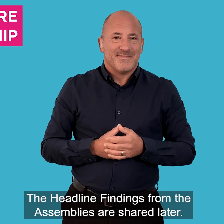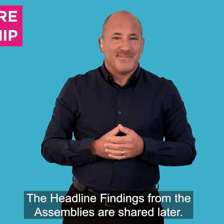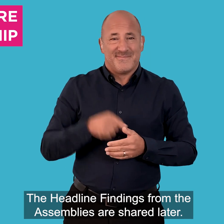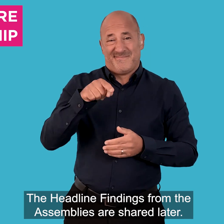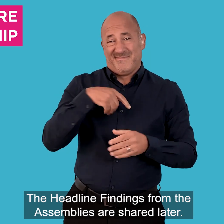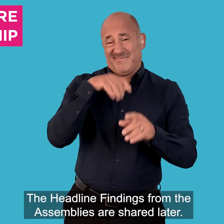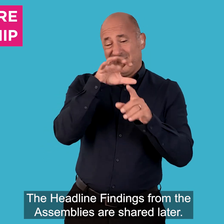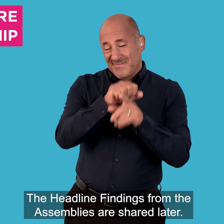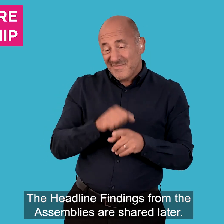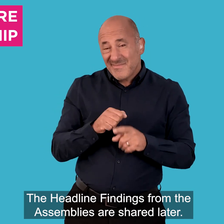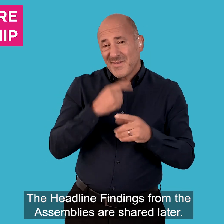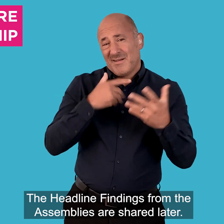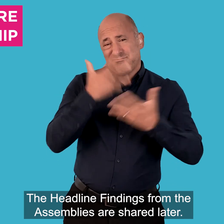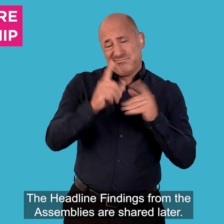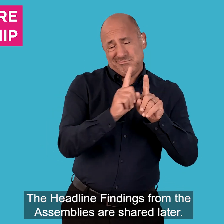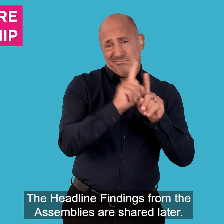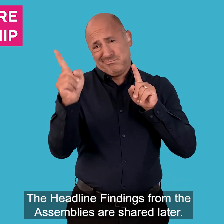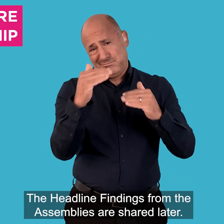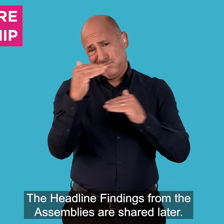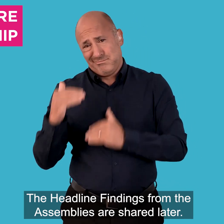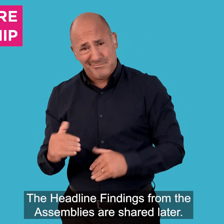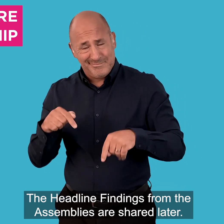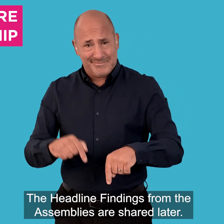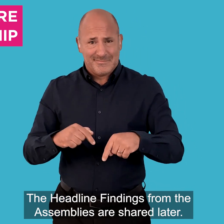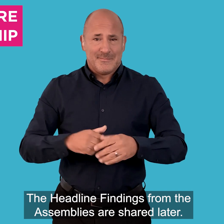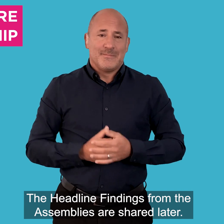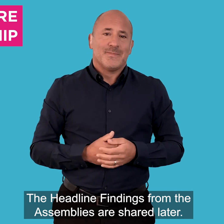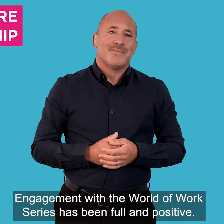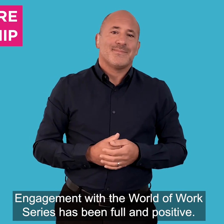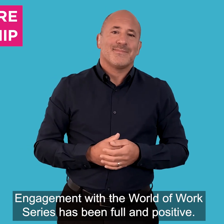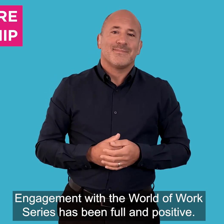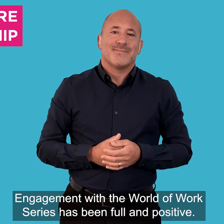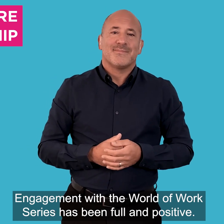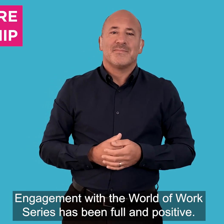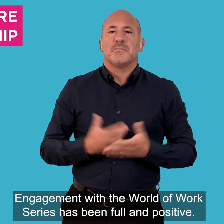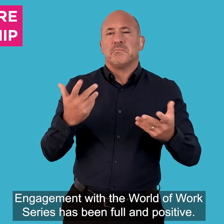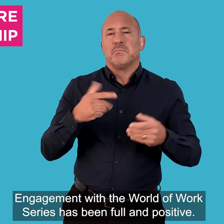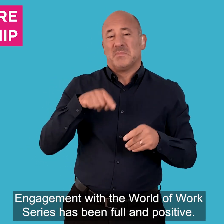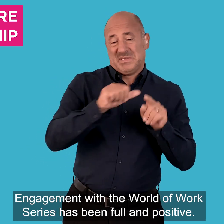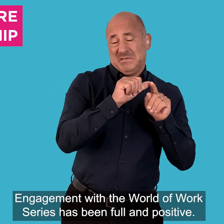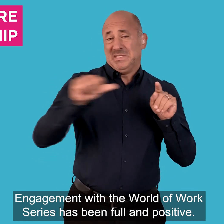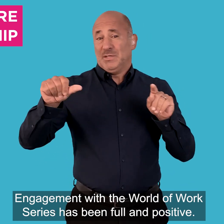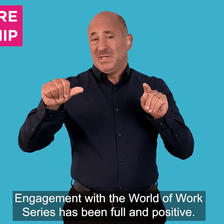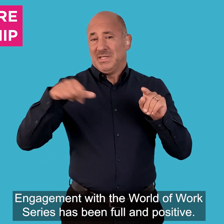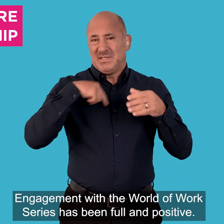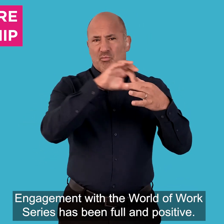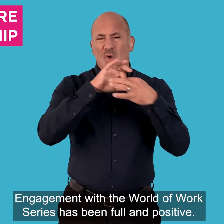The headline findings from the assemblies are shared later. Engagement with the World of Work series has